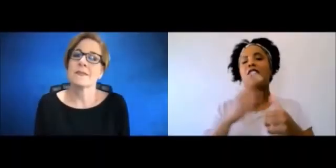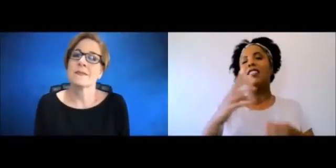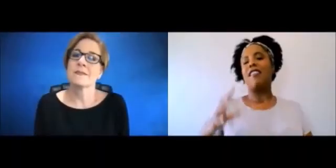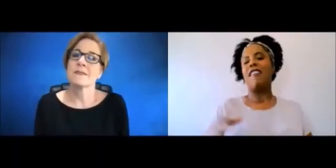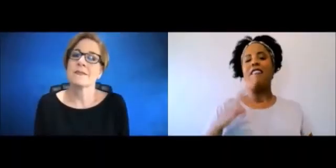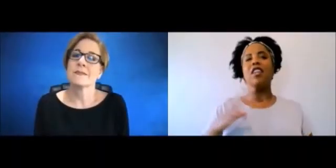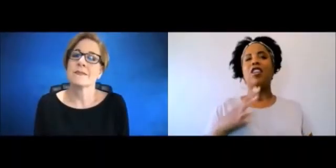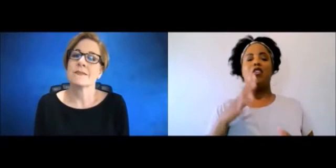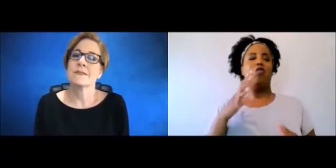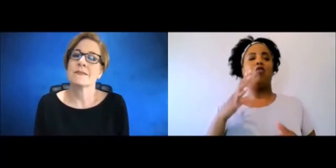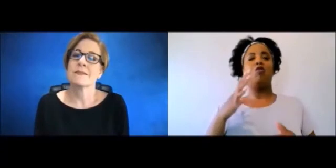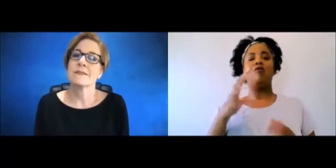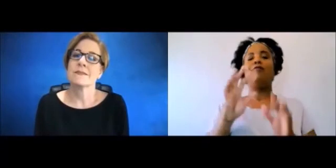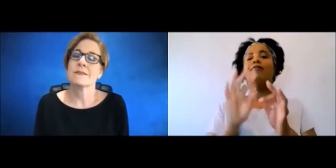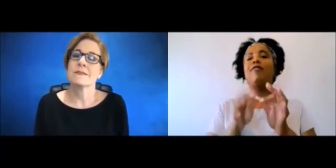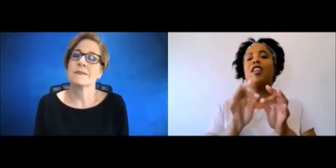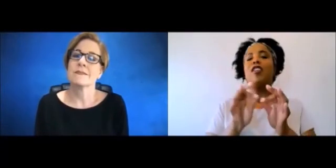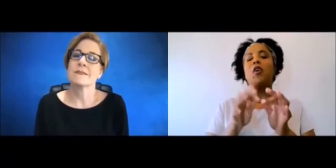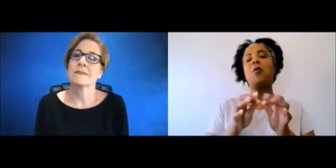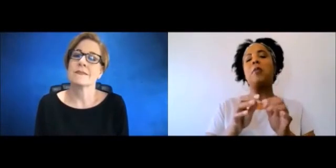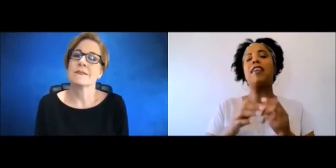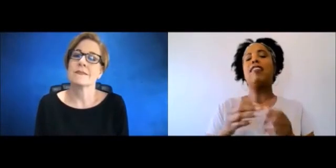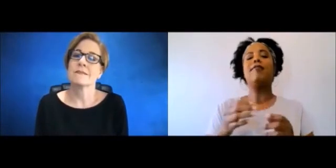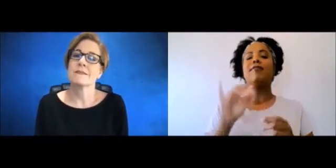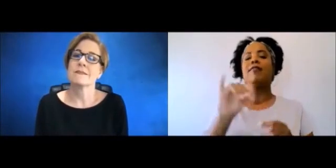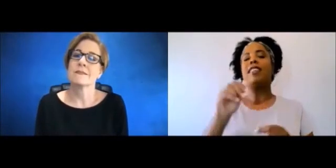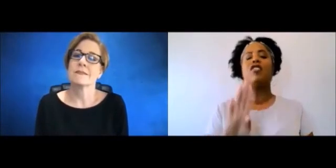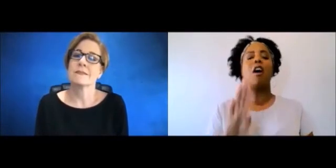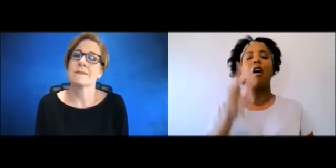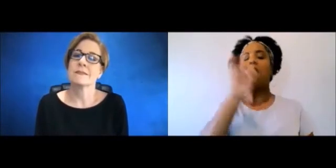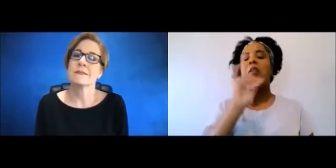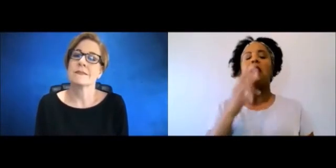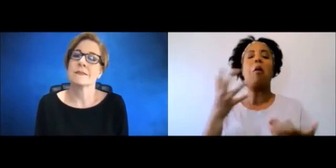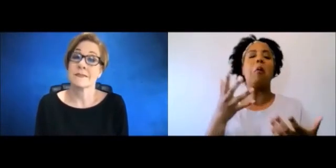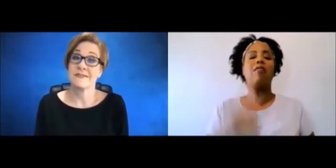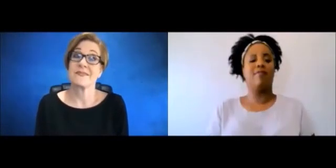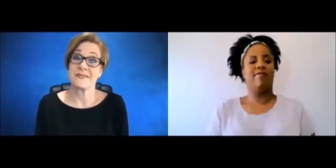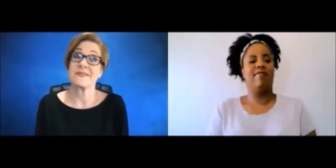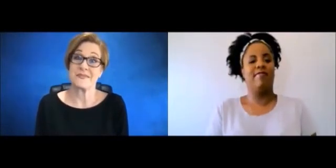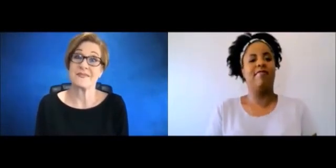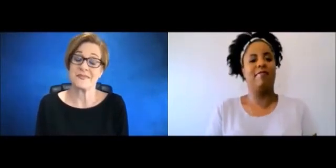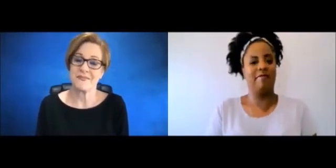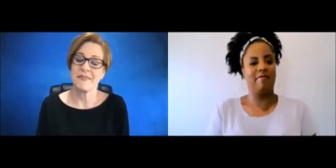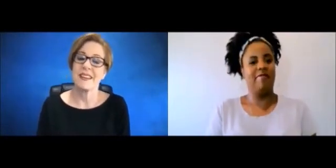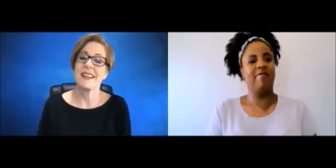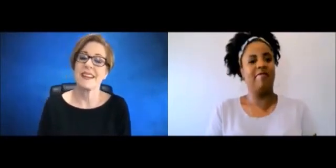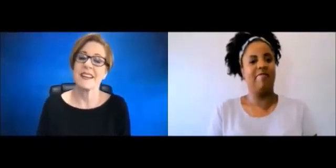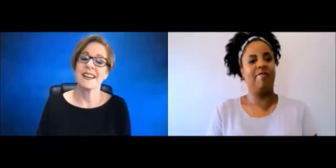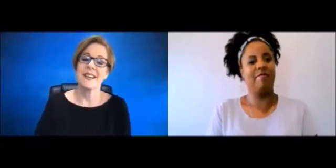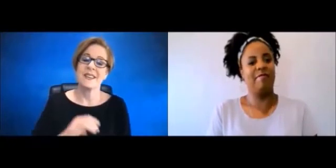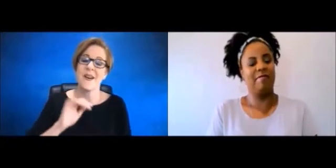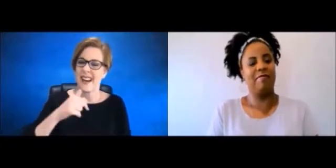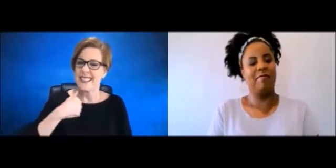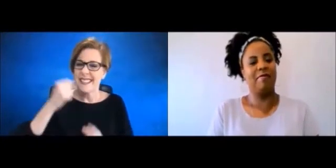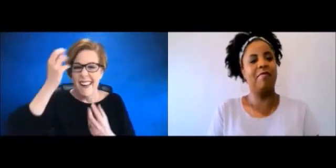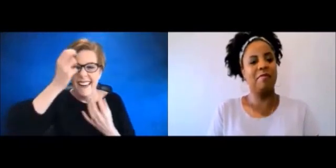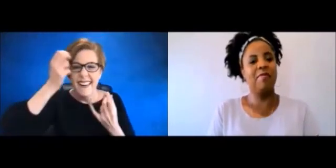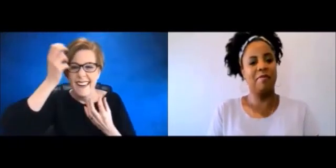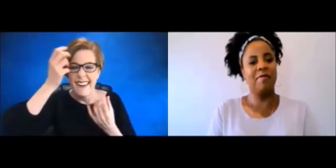Tell us about your first official interpreting job. What was that like? I have been thinking on this